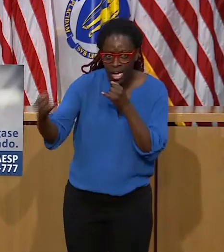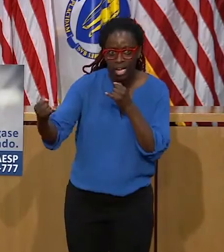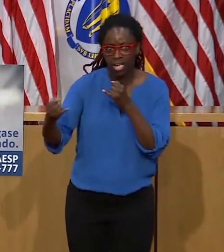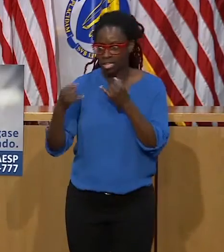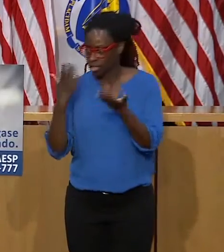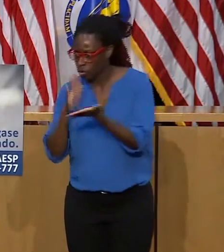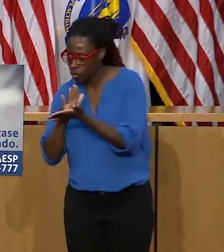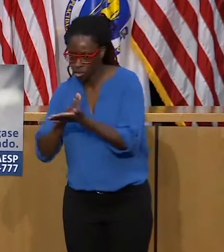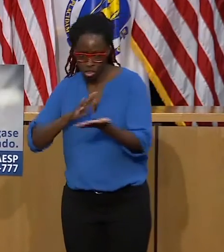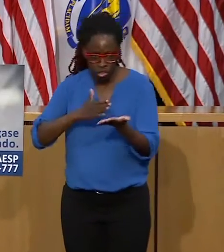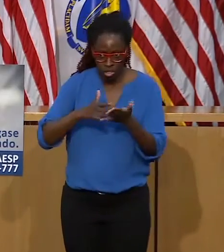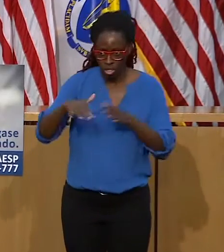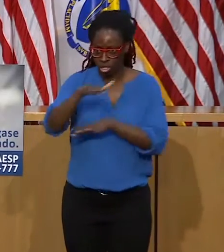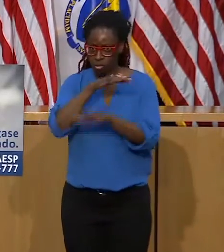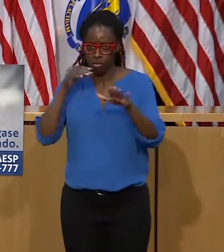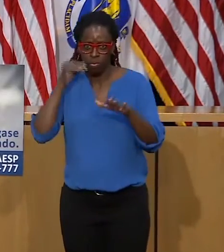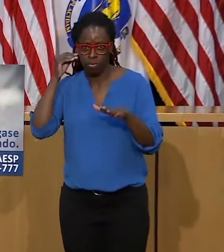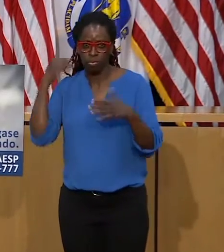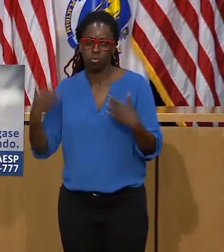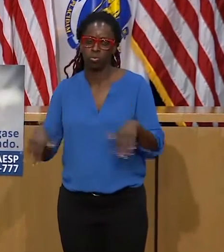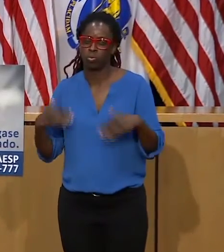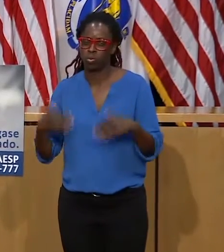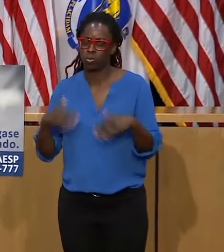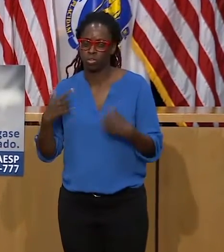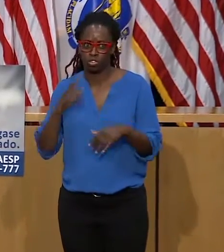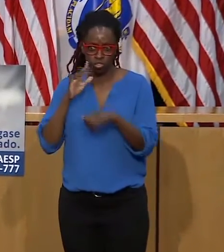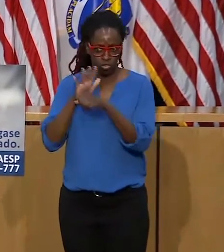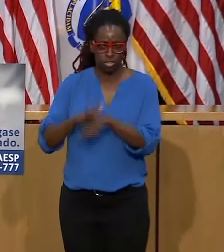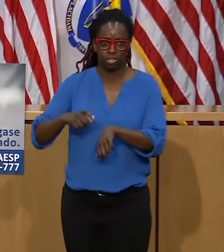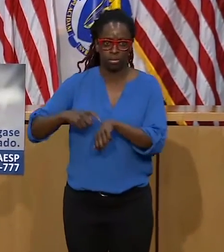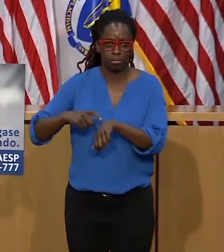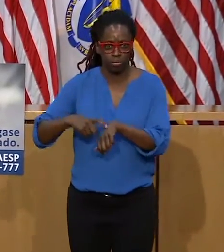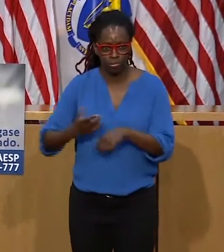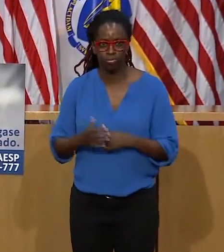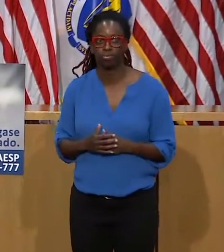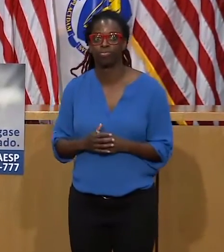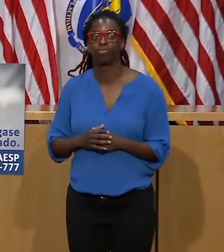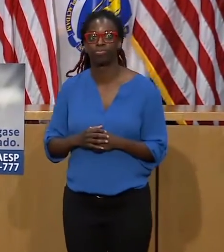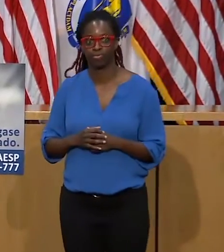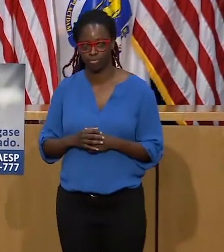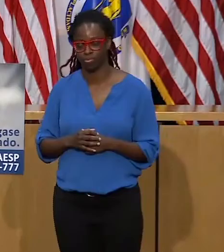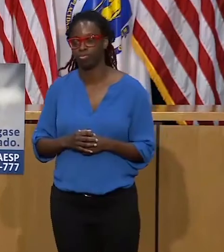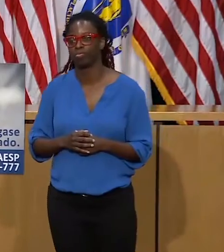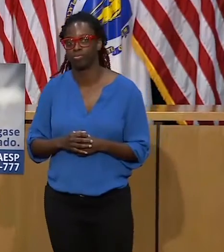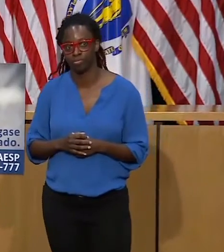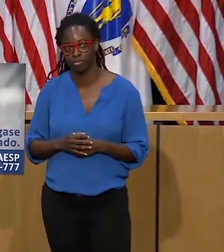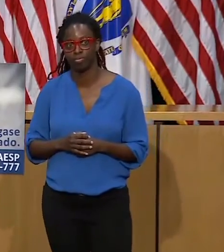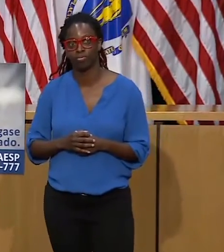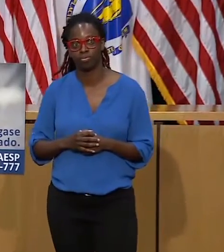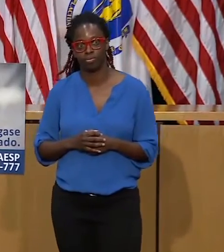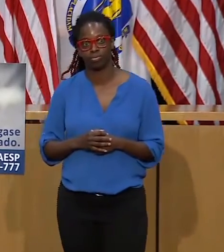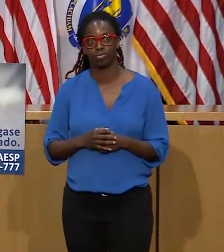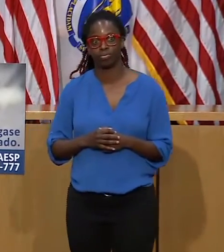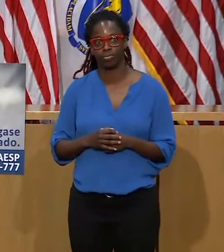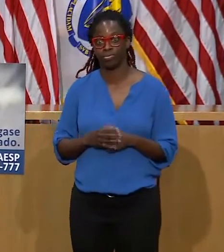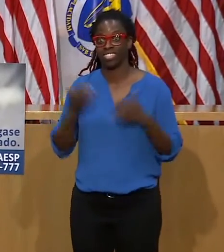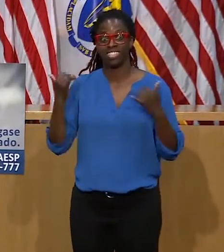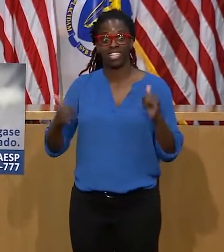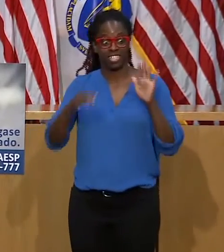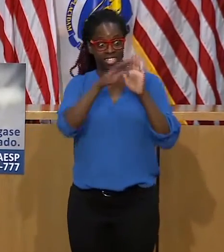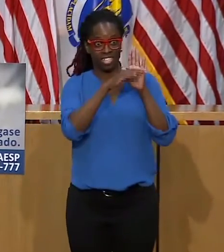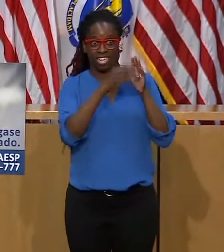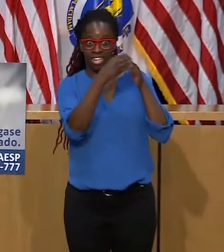juggle. This guidance will implement public health and safety requirements to ensure that as many students